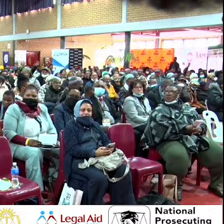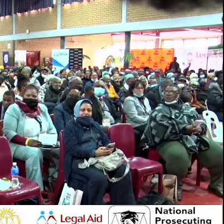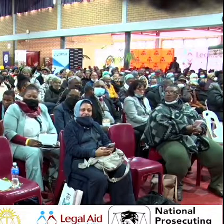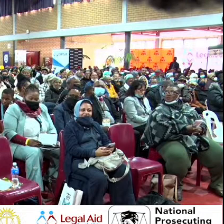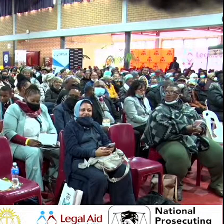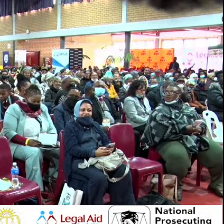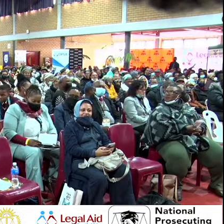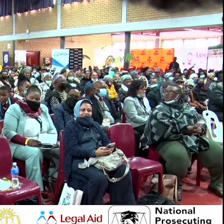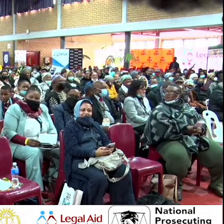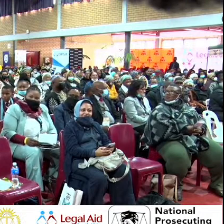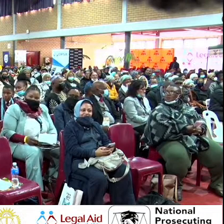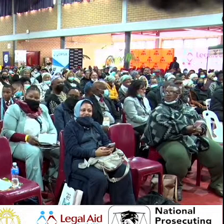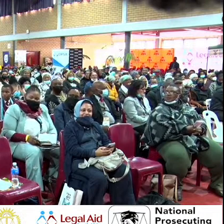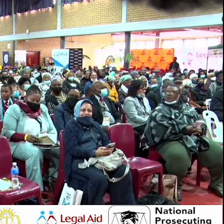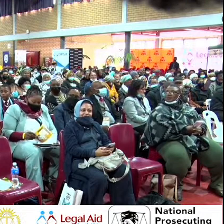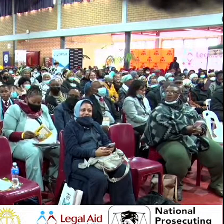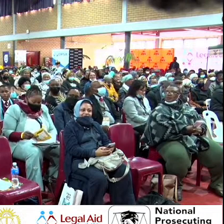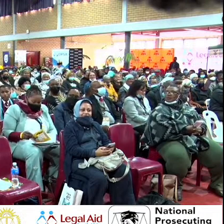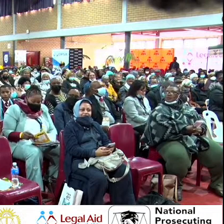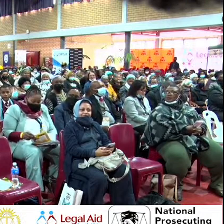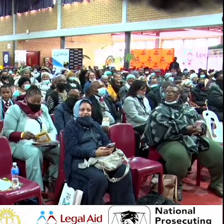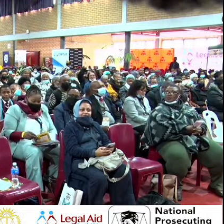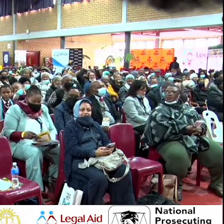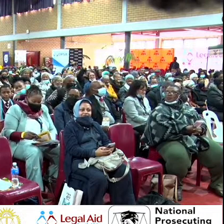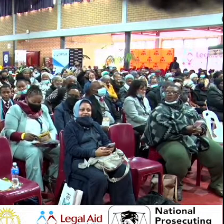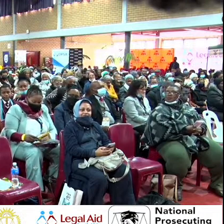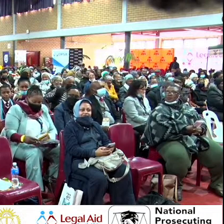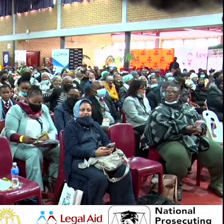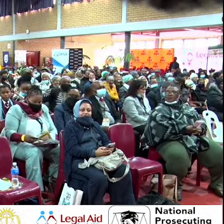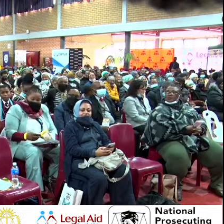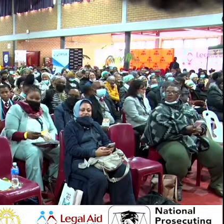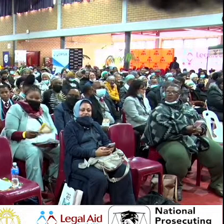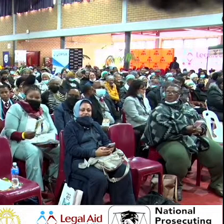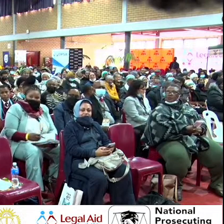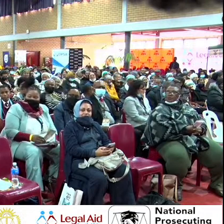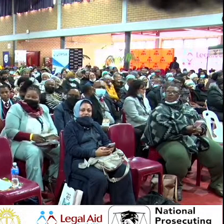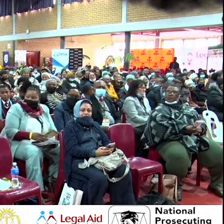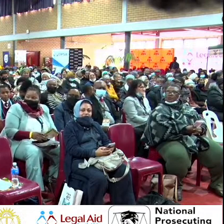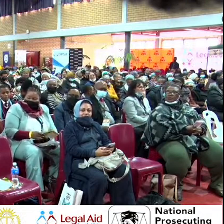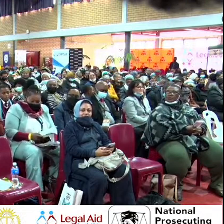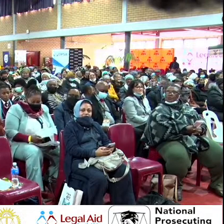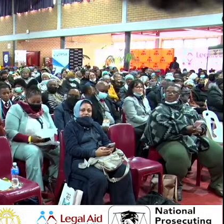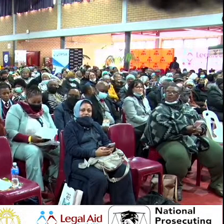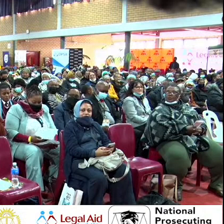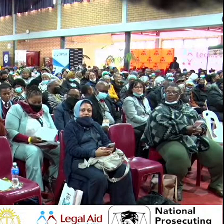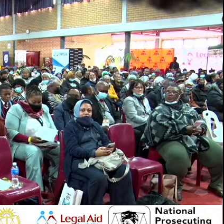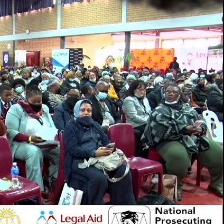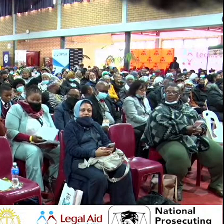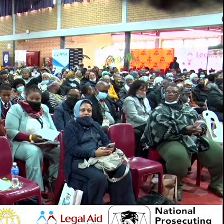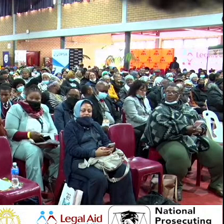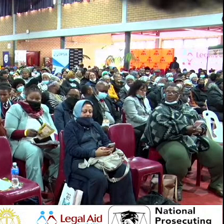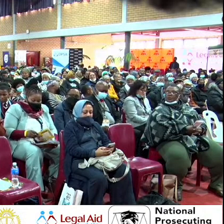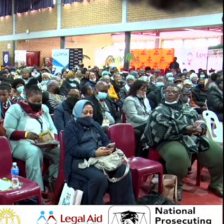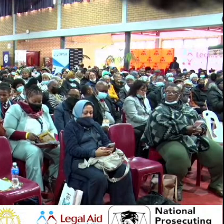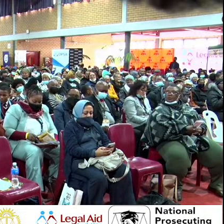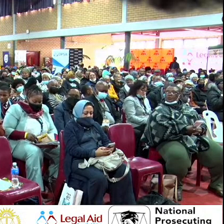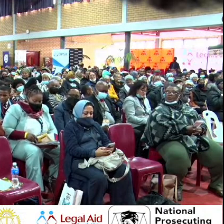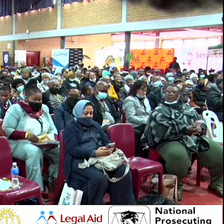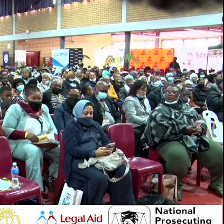so I had to allow him to proceed. Thank you very much. The speech was